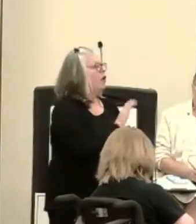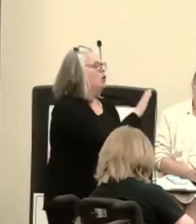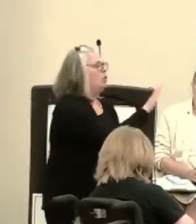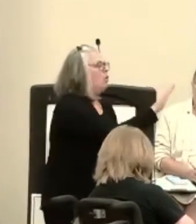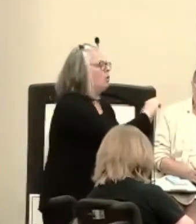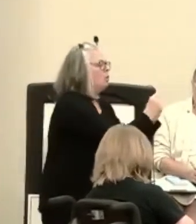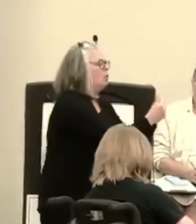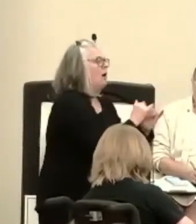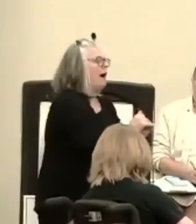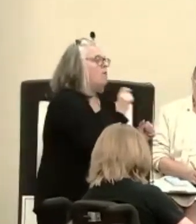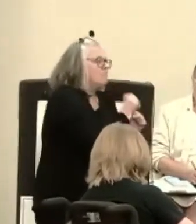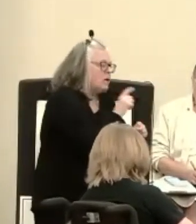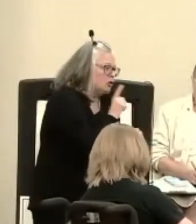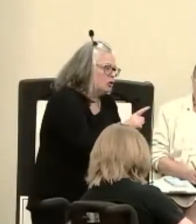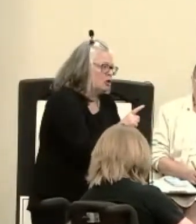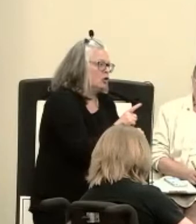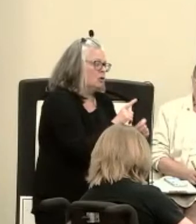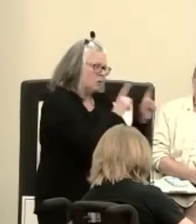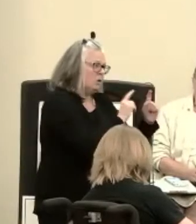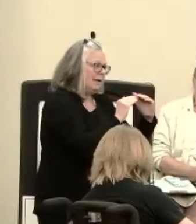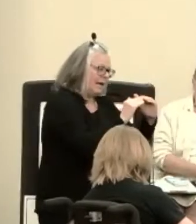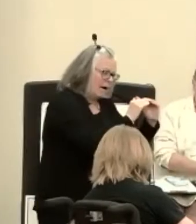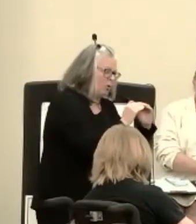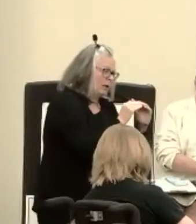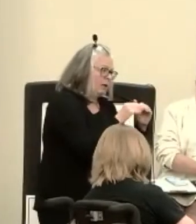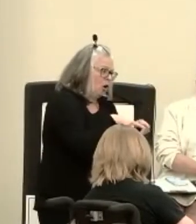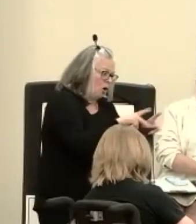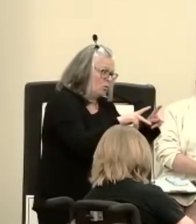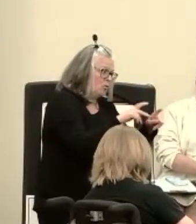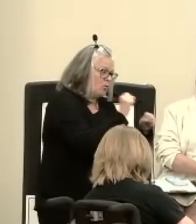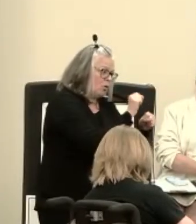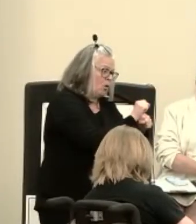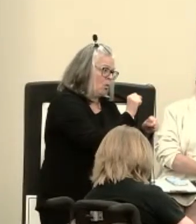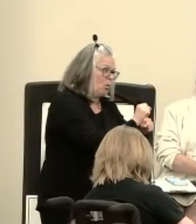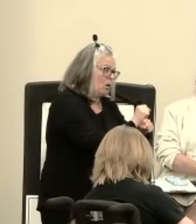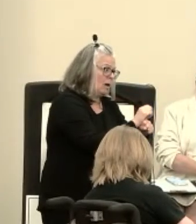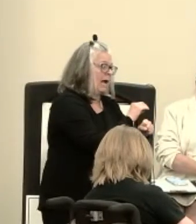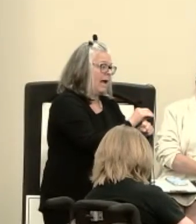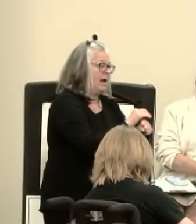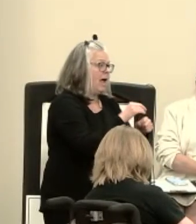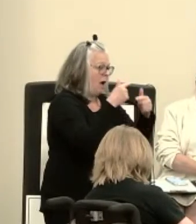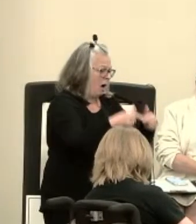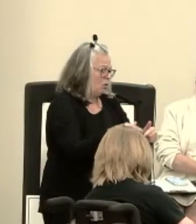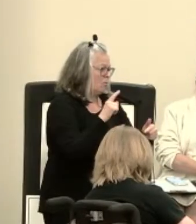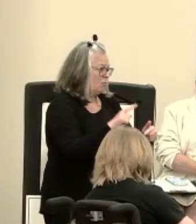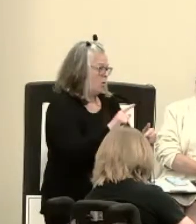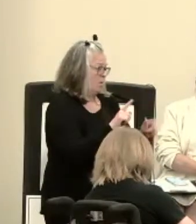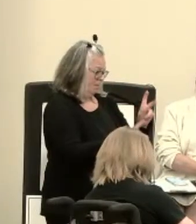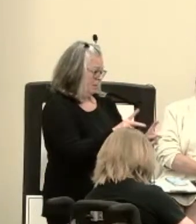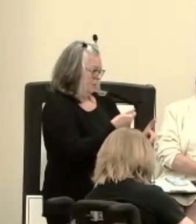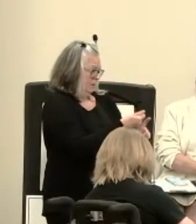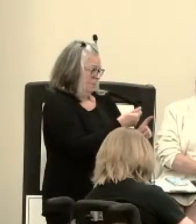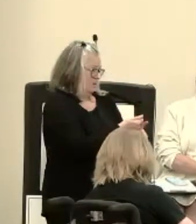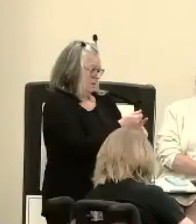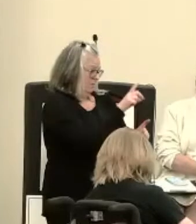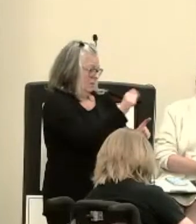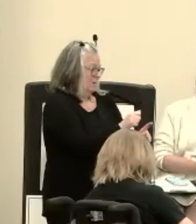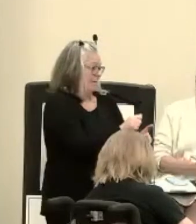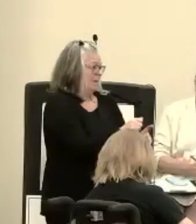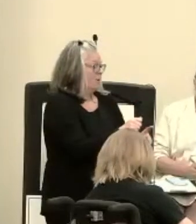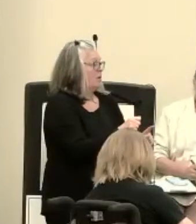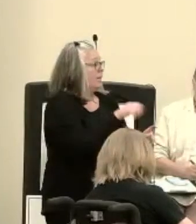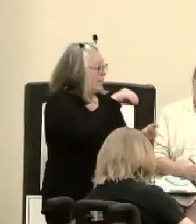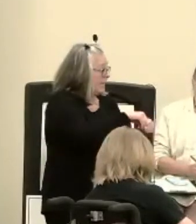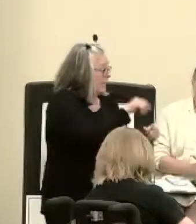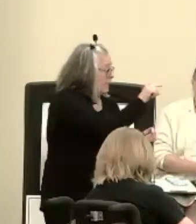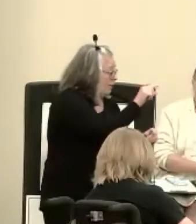towards ensuring equity in employment opportunities and outcomes for Manitobans with disabilities within the government and broader